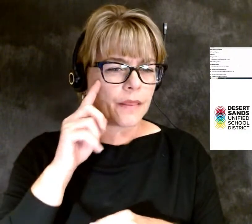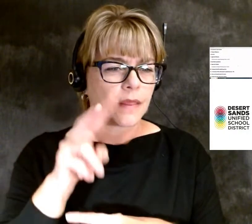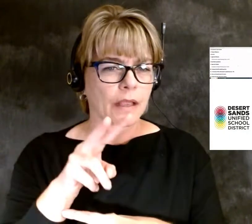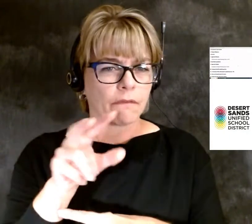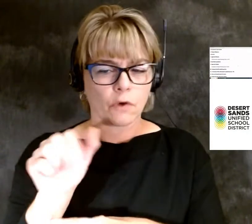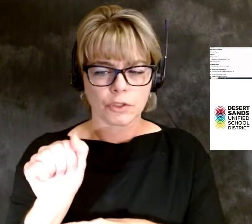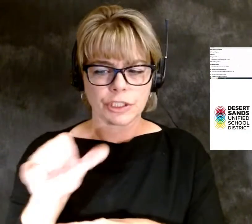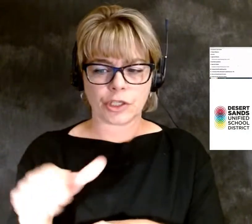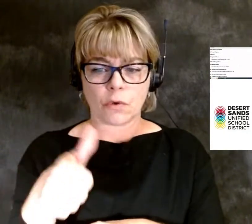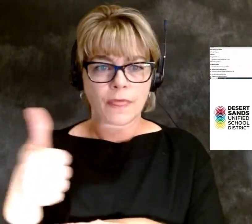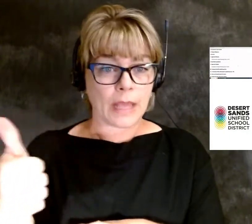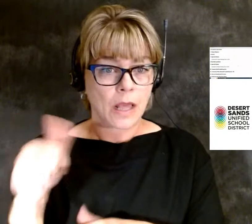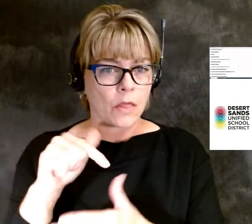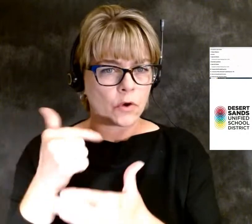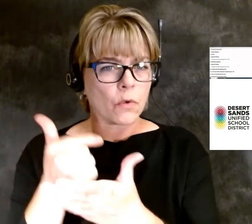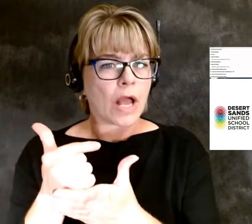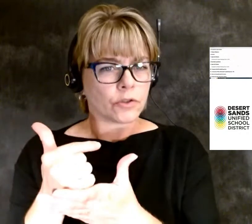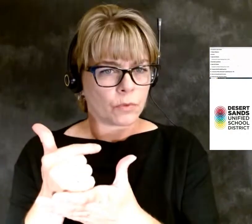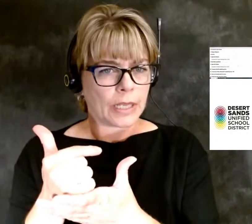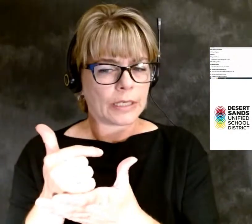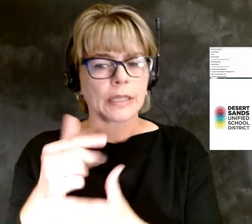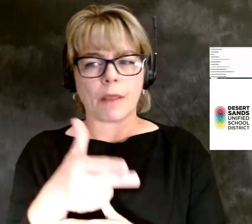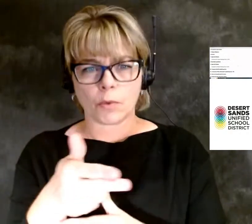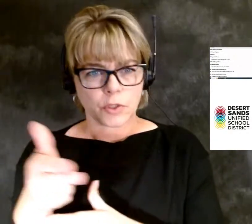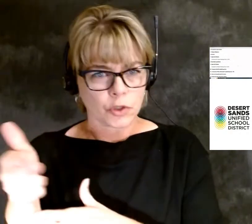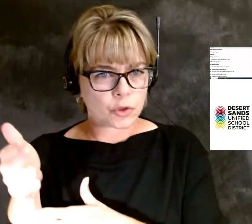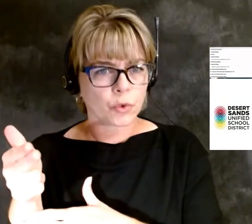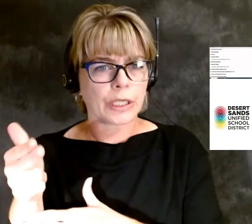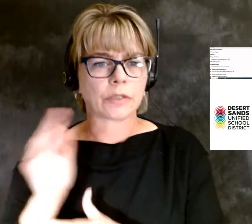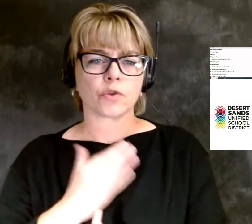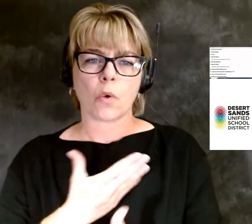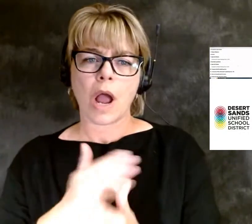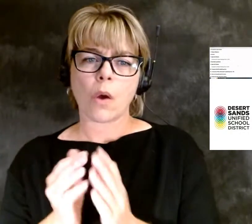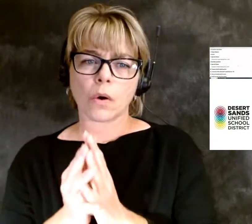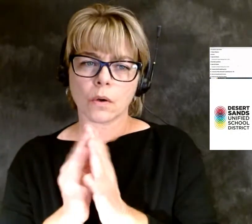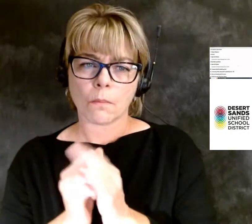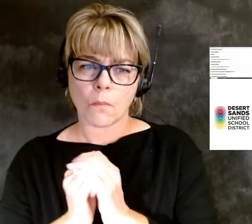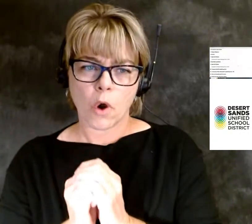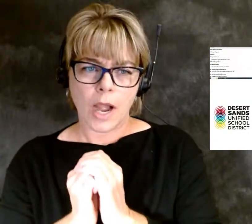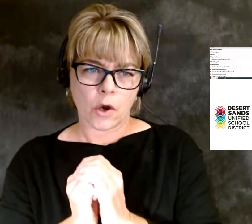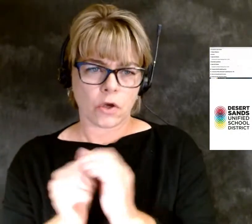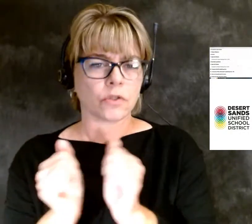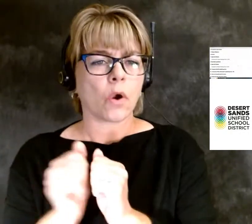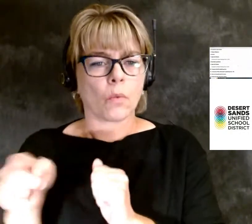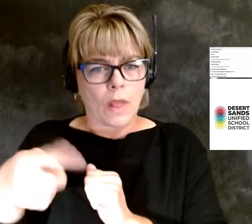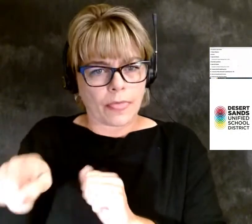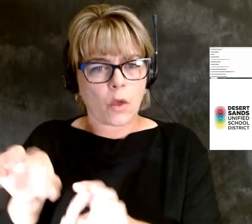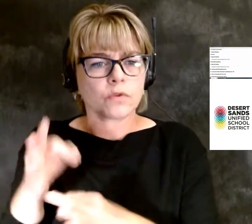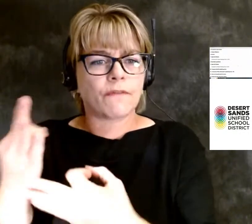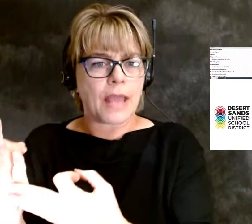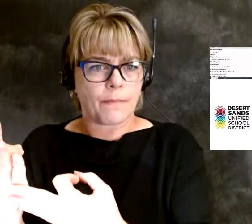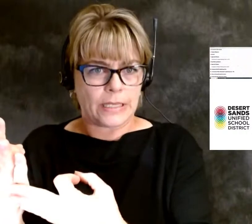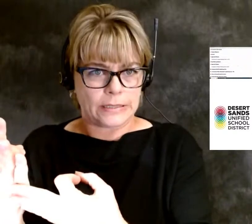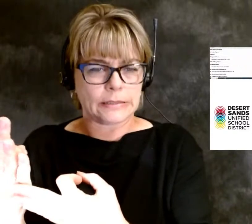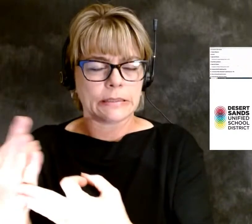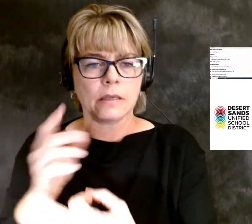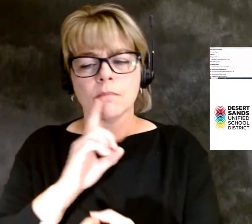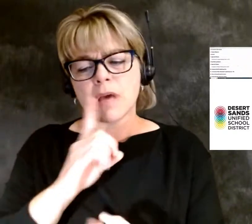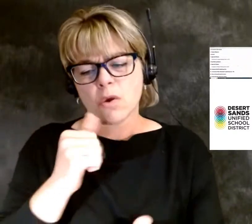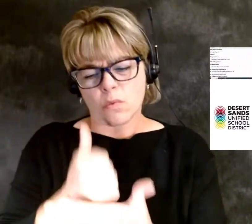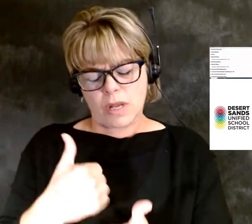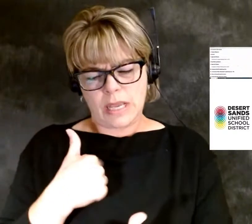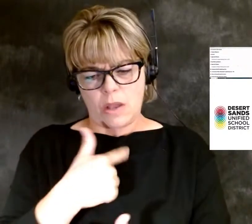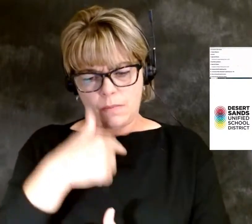some shooting. So our prayers are with those families today. So it really brings to the forefront the thoughts